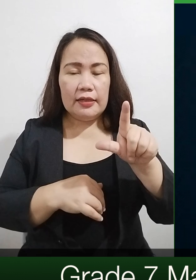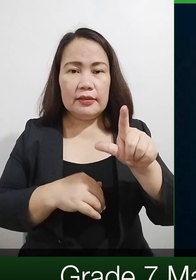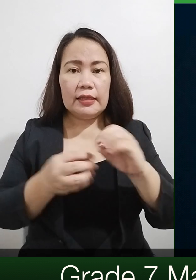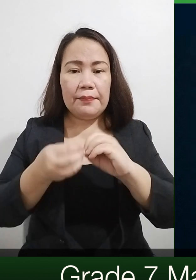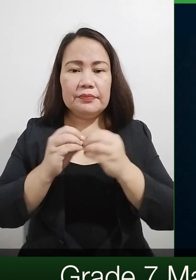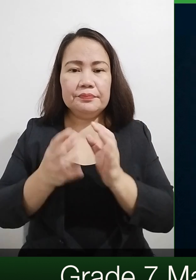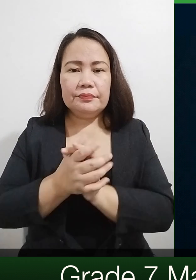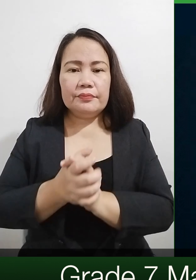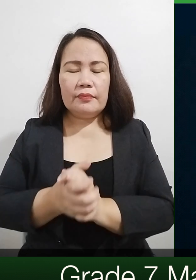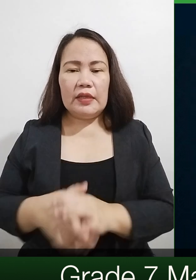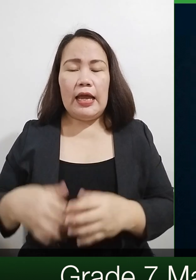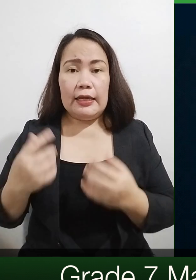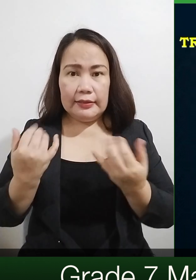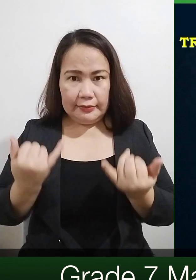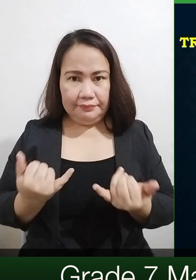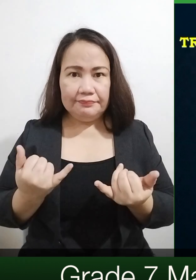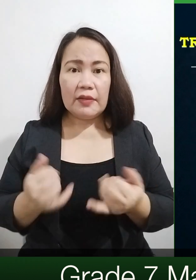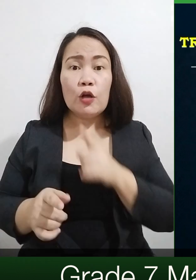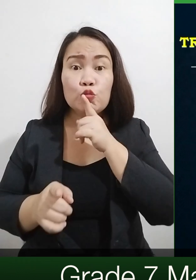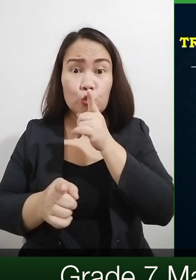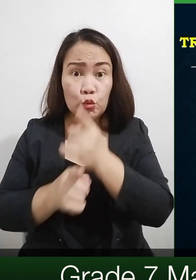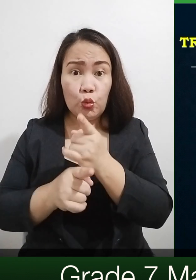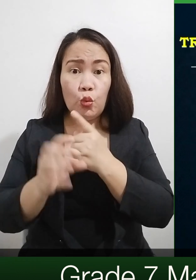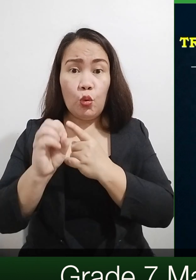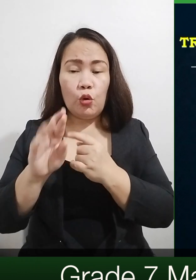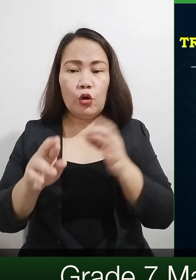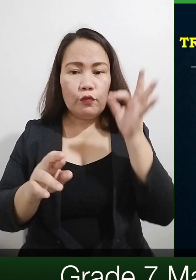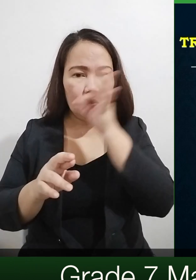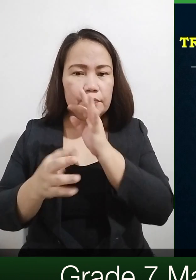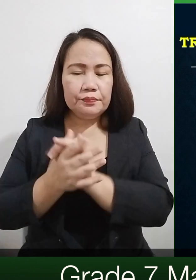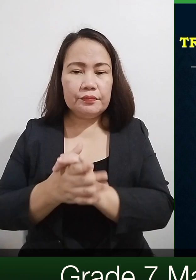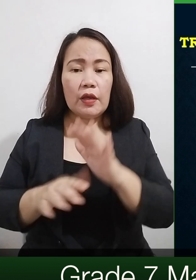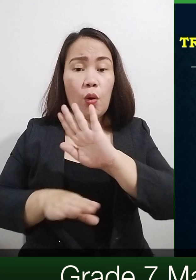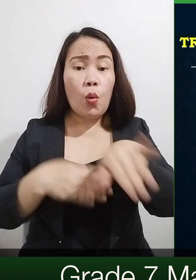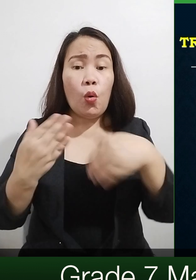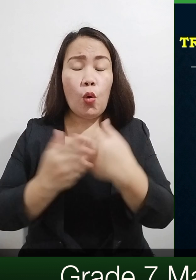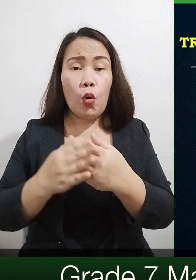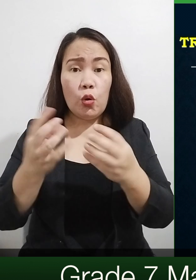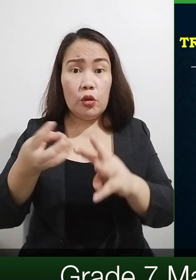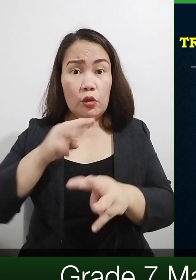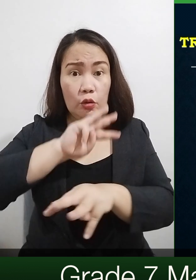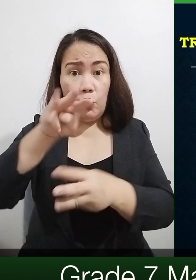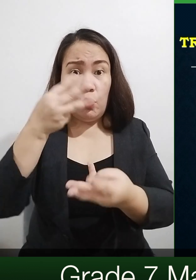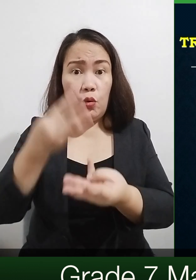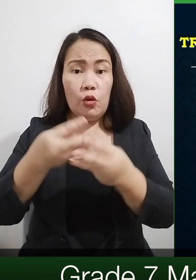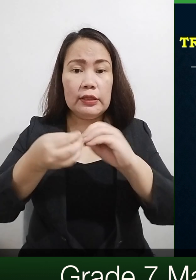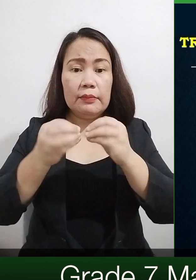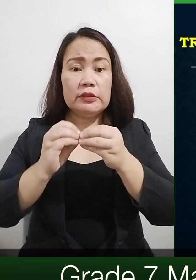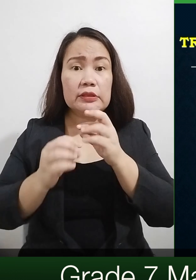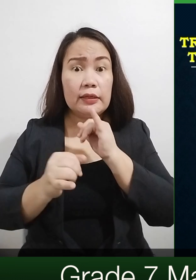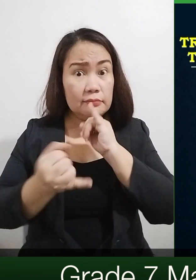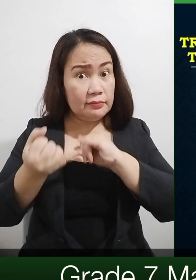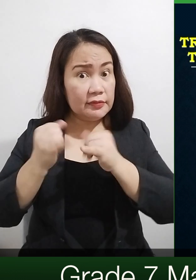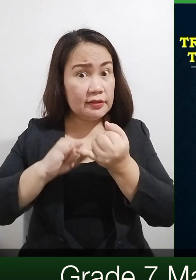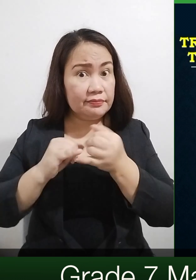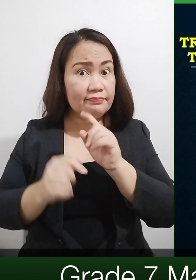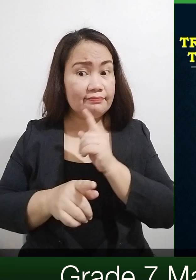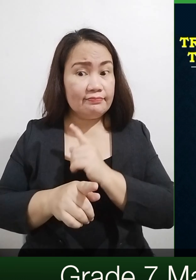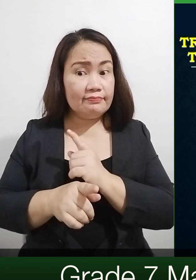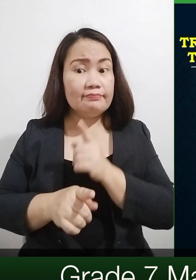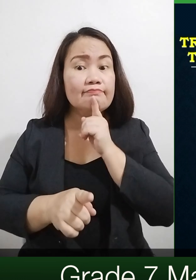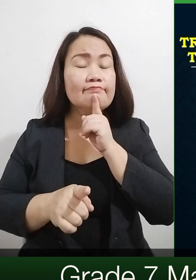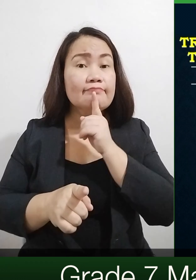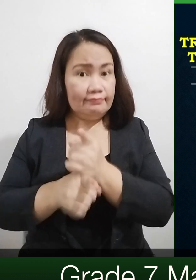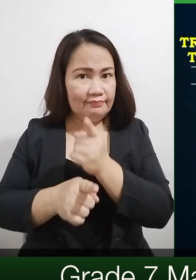Alright, let's have true or false. So, all whole numbers are integers. Is this true? Okay, that